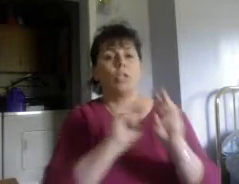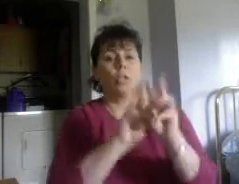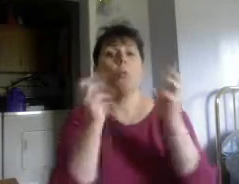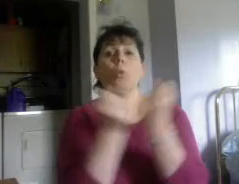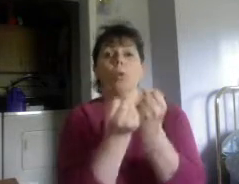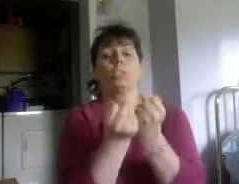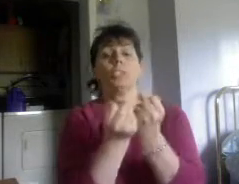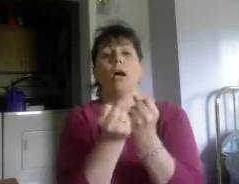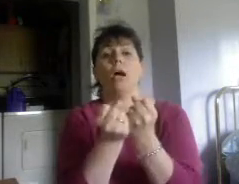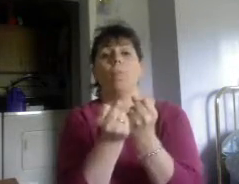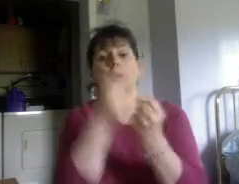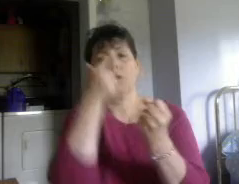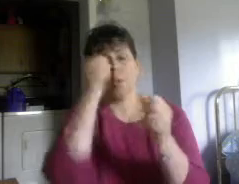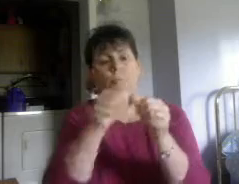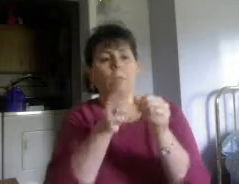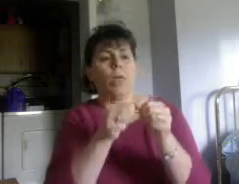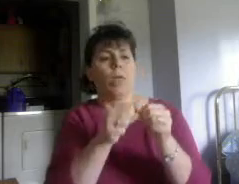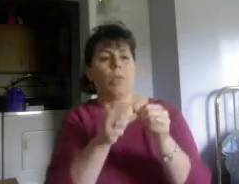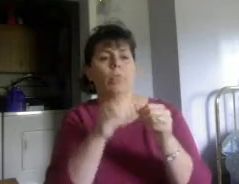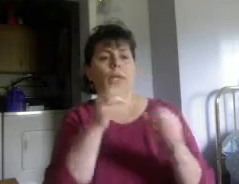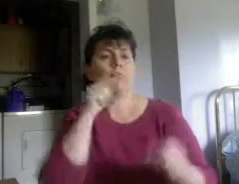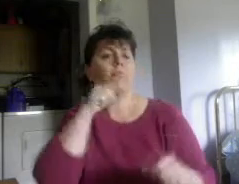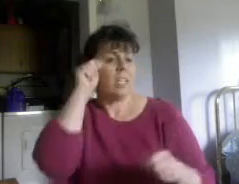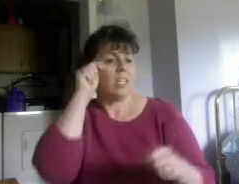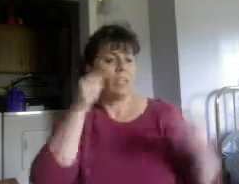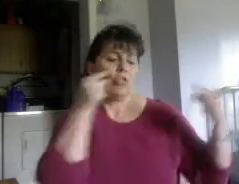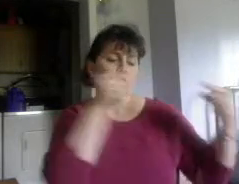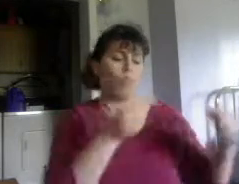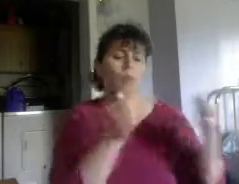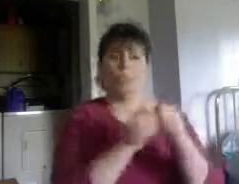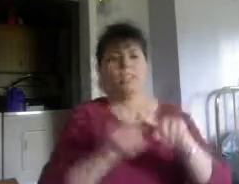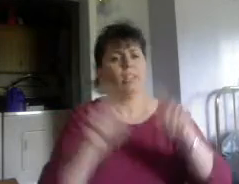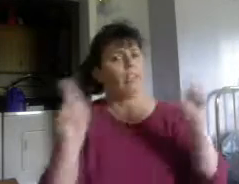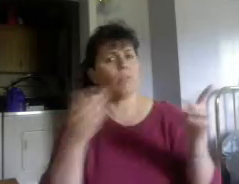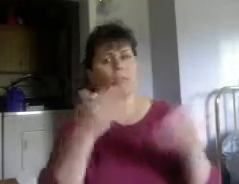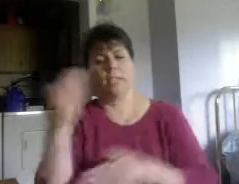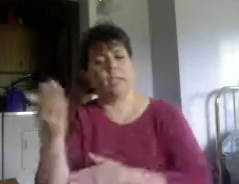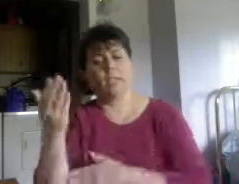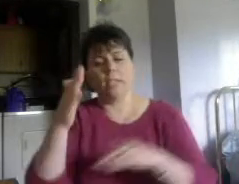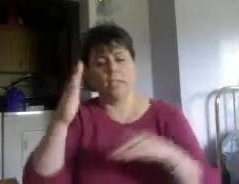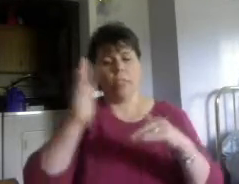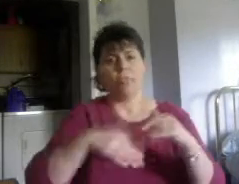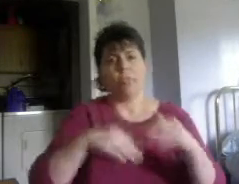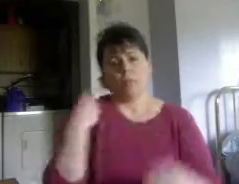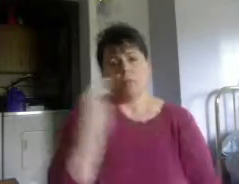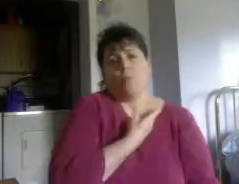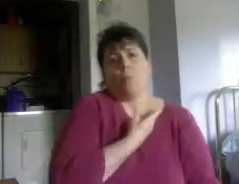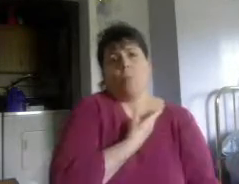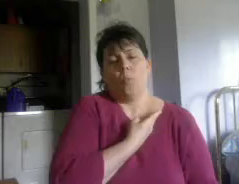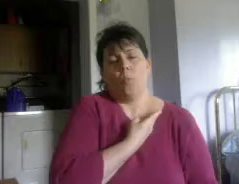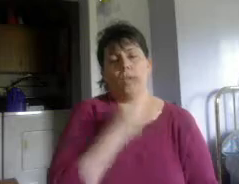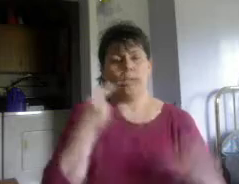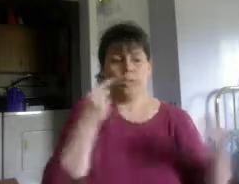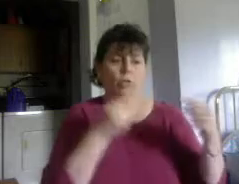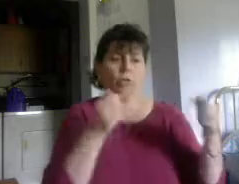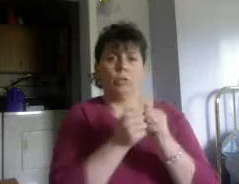are struggling with very different issues than when we were growing up. The world has become a more dangerous, more competitive,